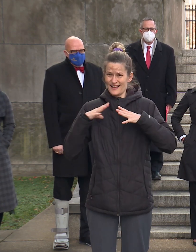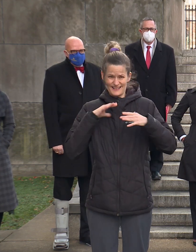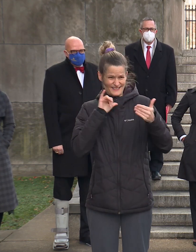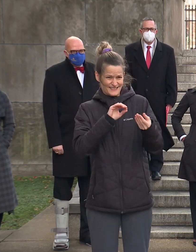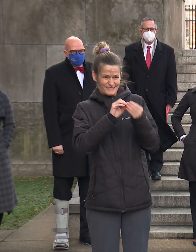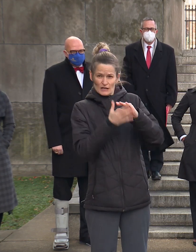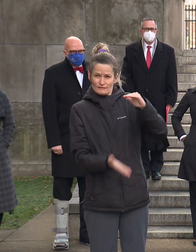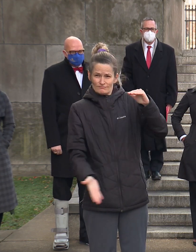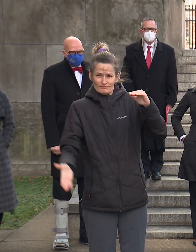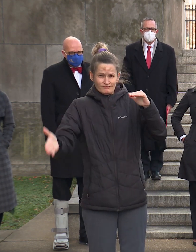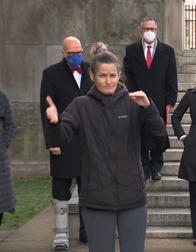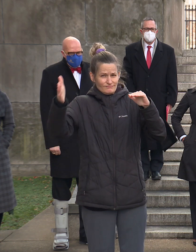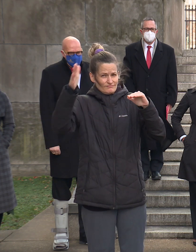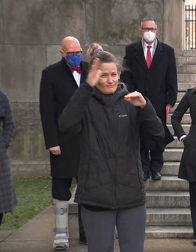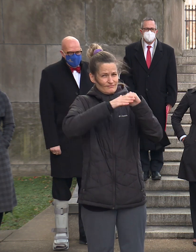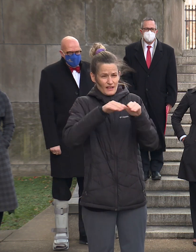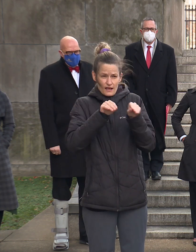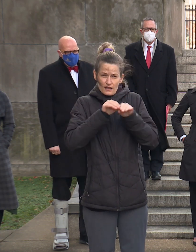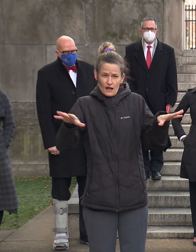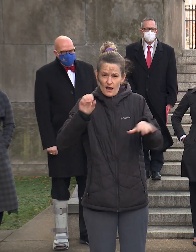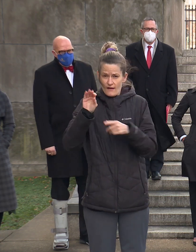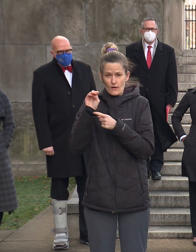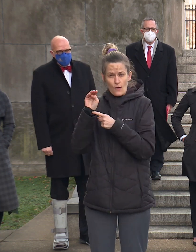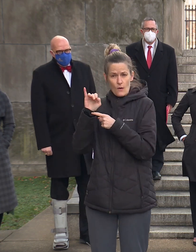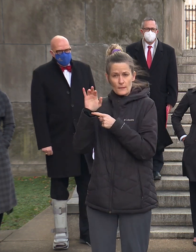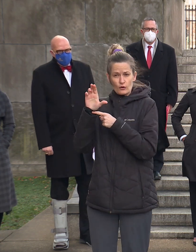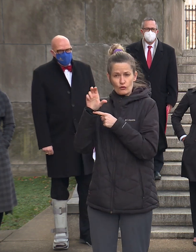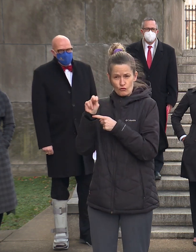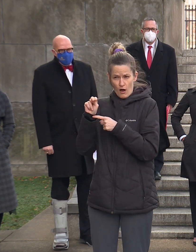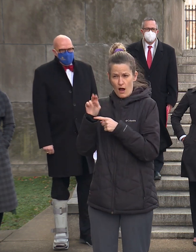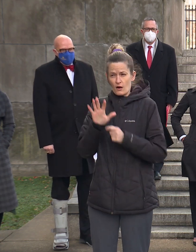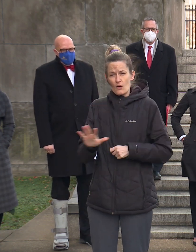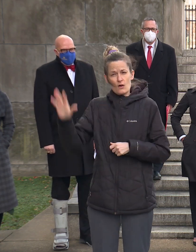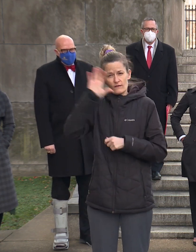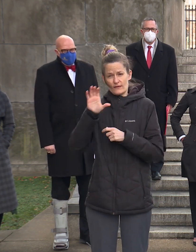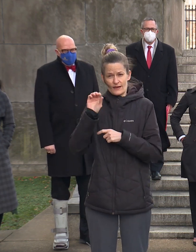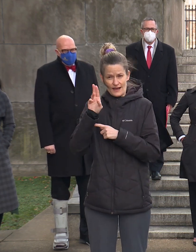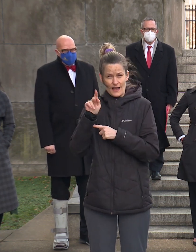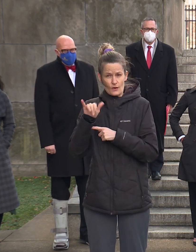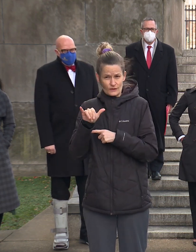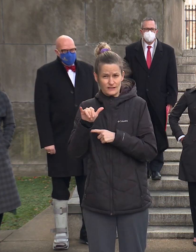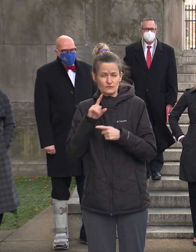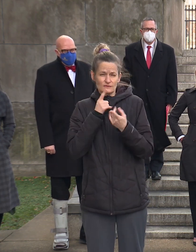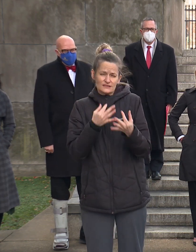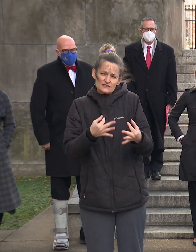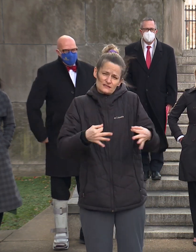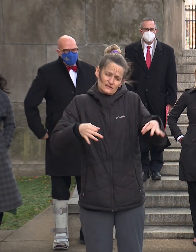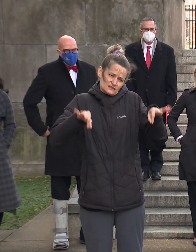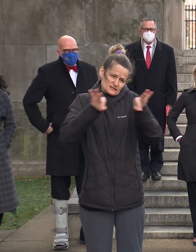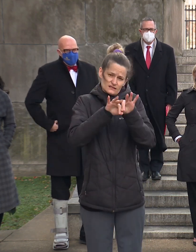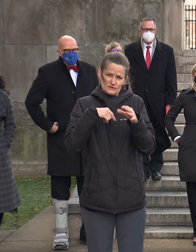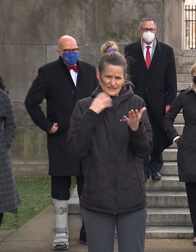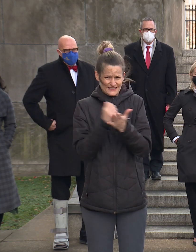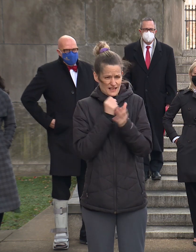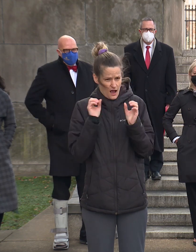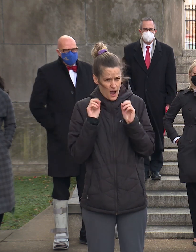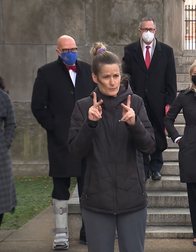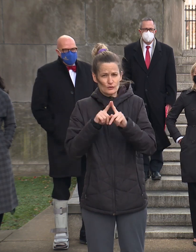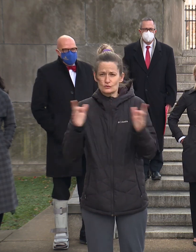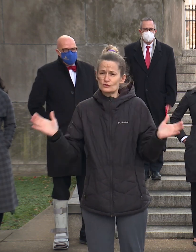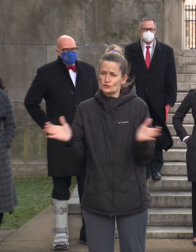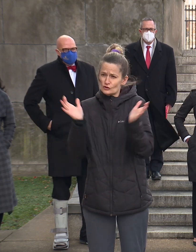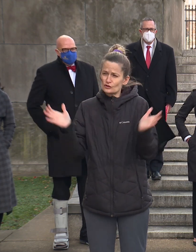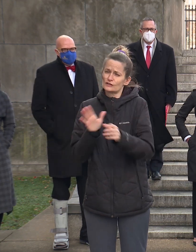spreading quickly throughout the country, it is critically important that we use this opportunity to urge, caution, and